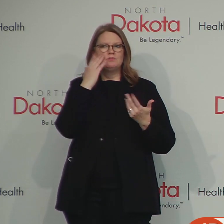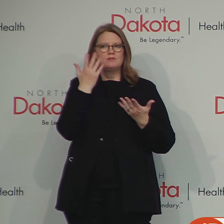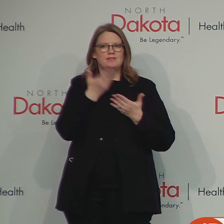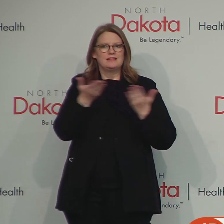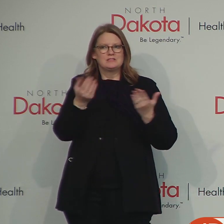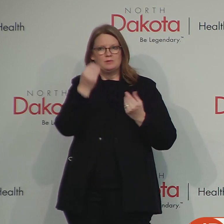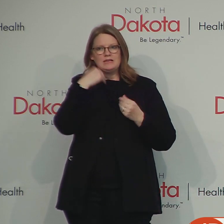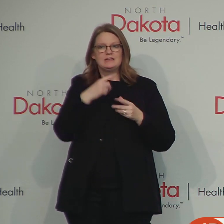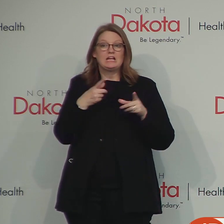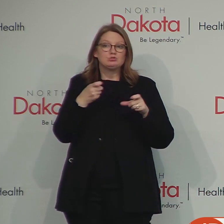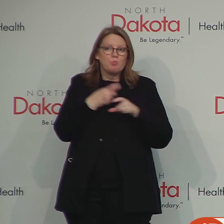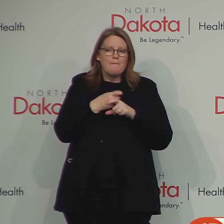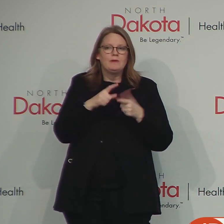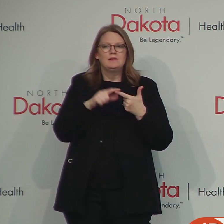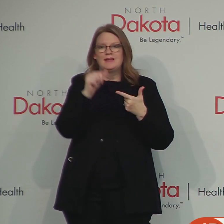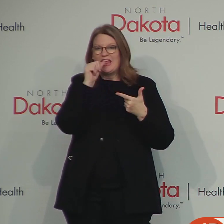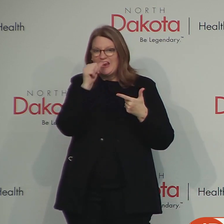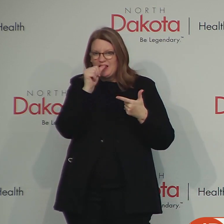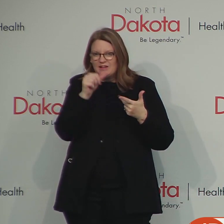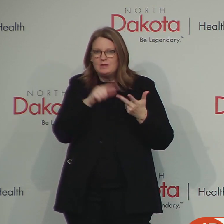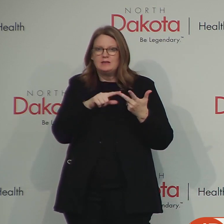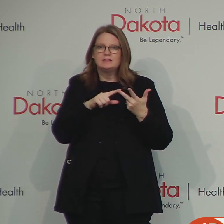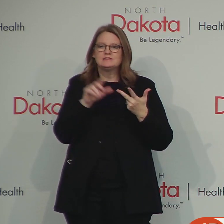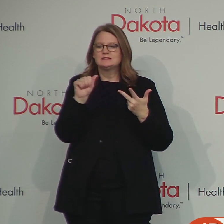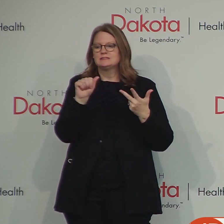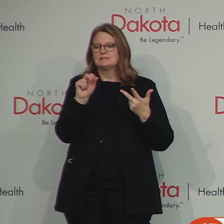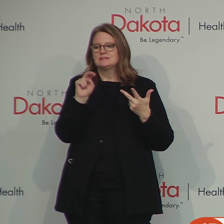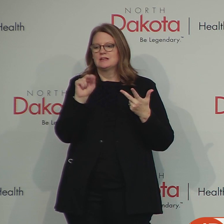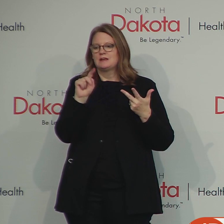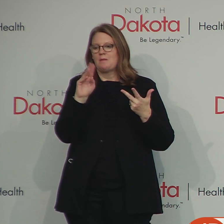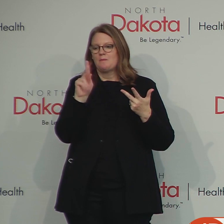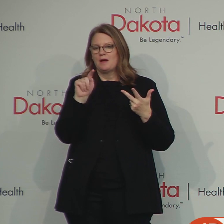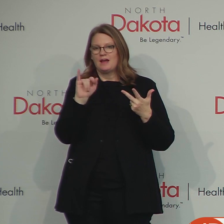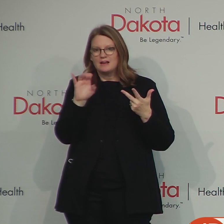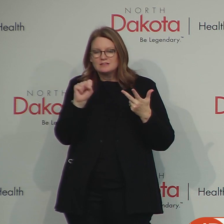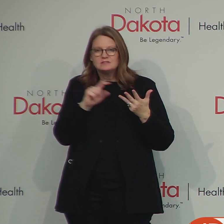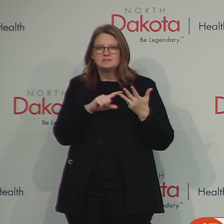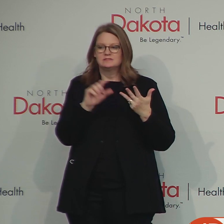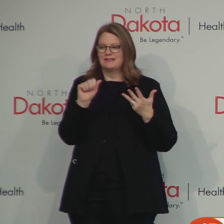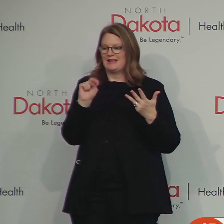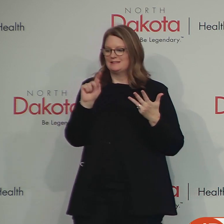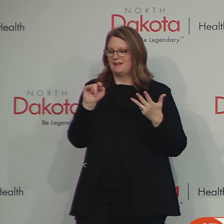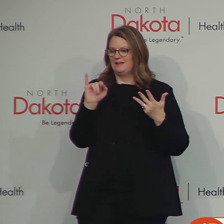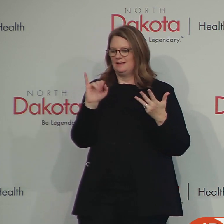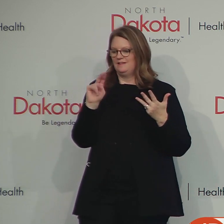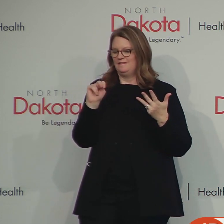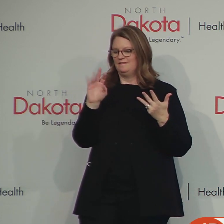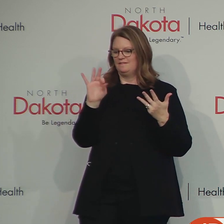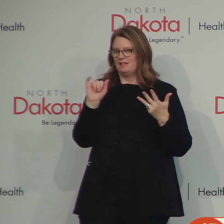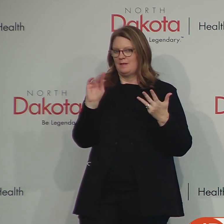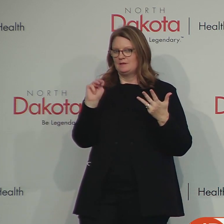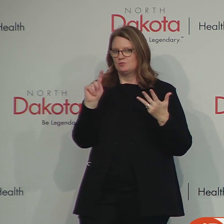consuming: shrimp, peanuts, antibiotics, or anti-inflammatories. We humans are terrible